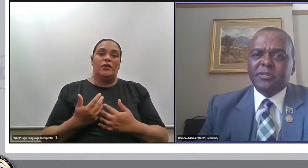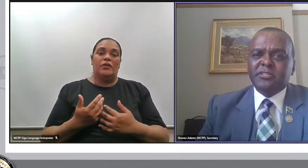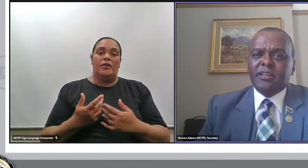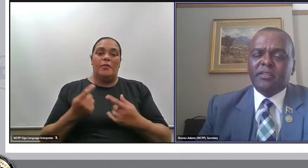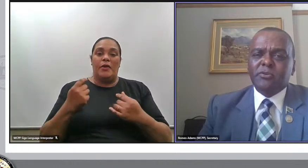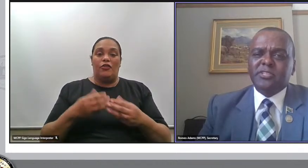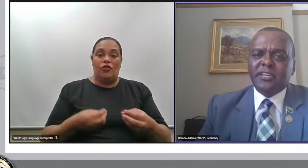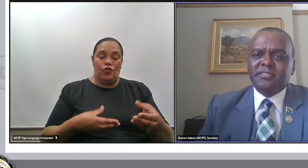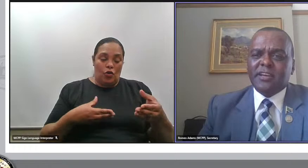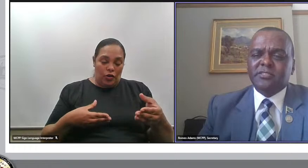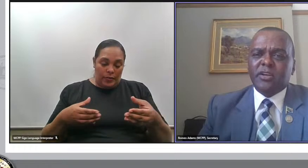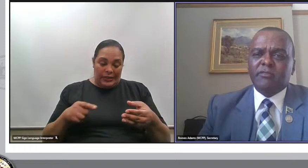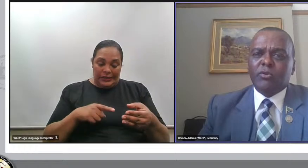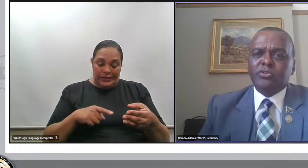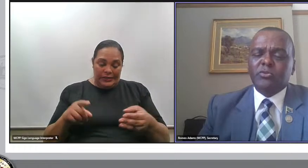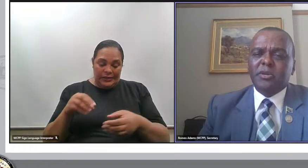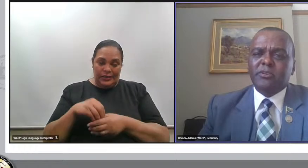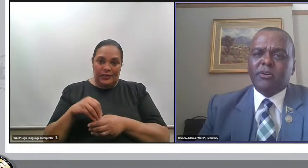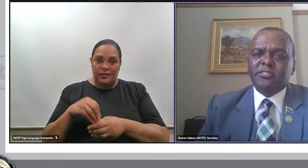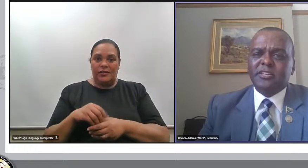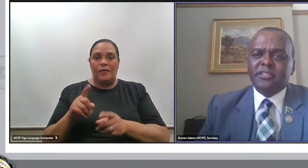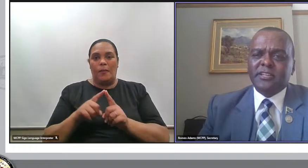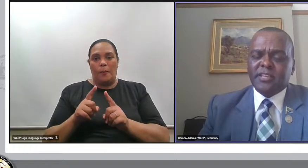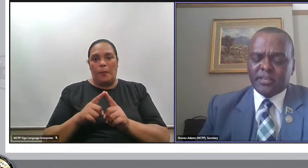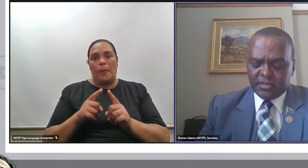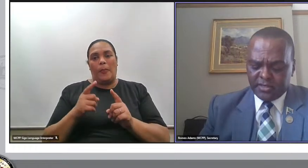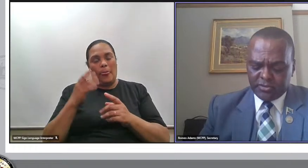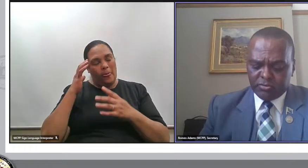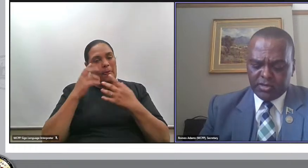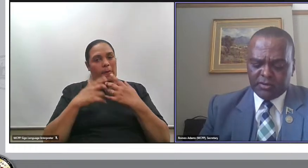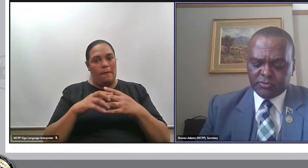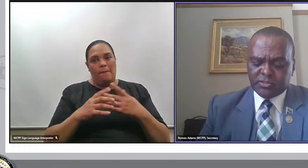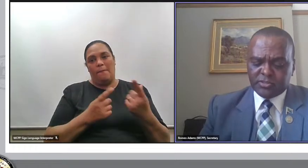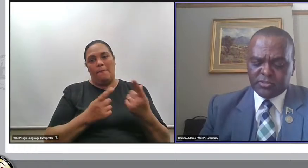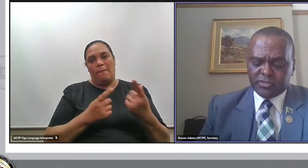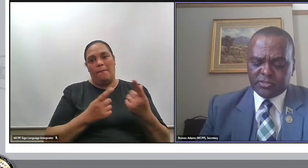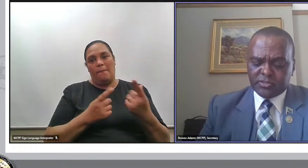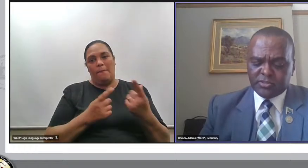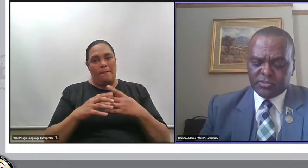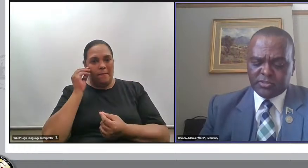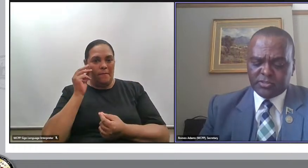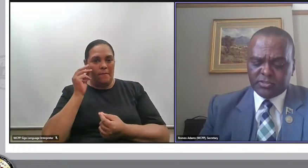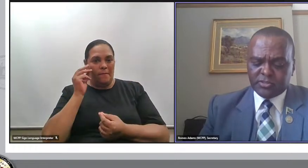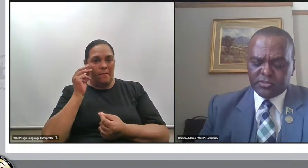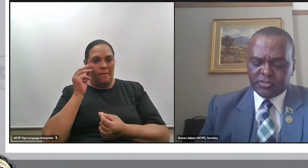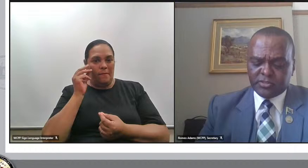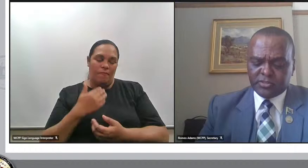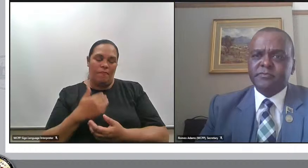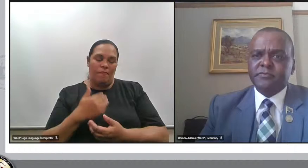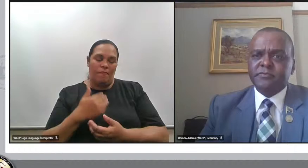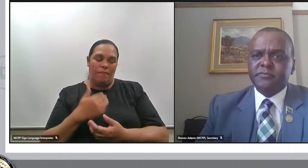budget documents, that those insights have also been considered and taken into account, Chairperson. Thank you.